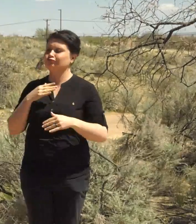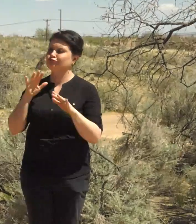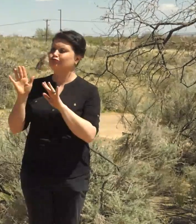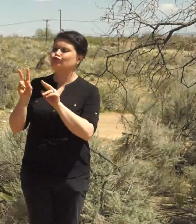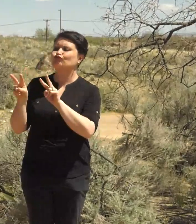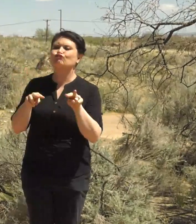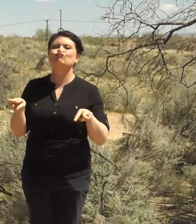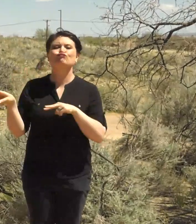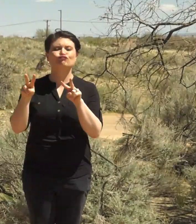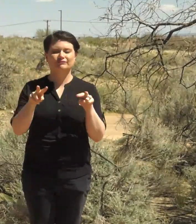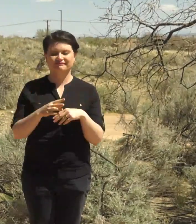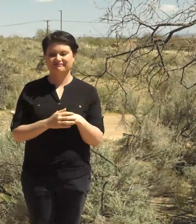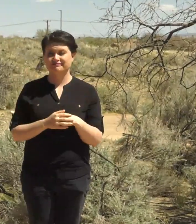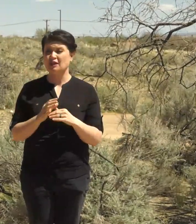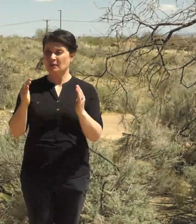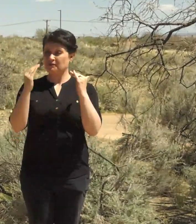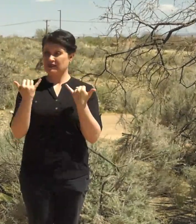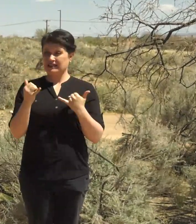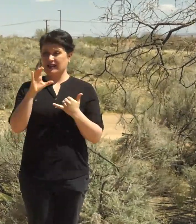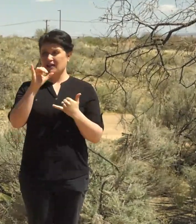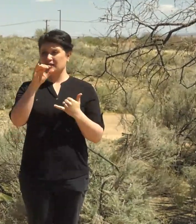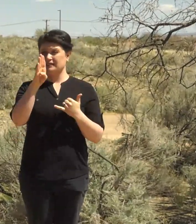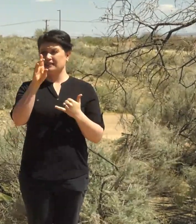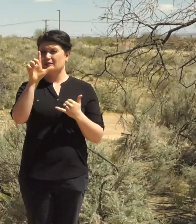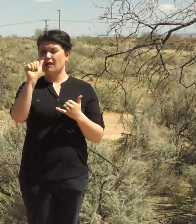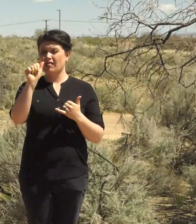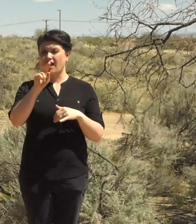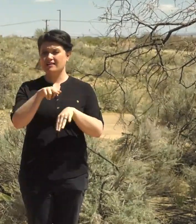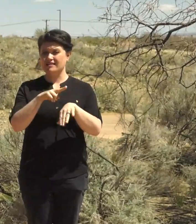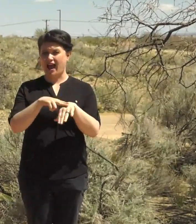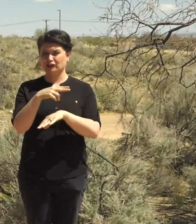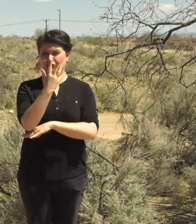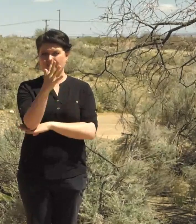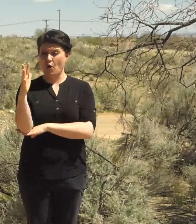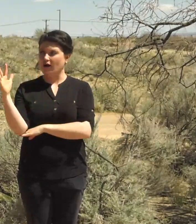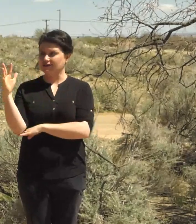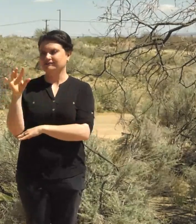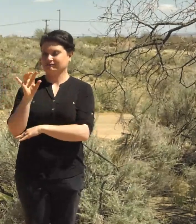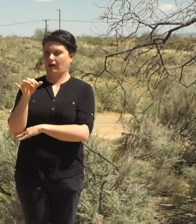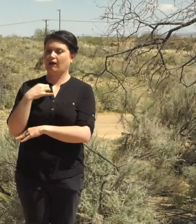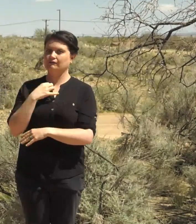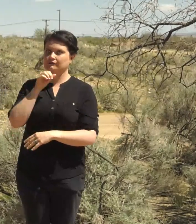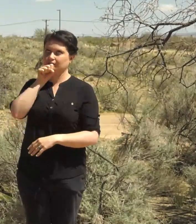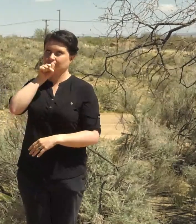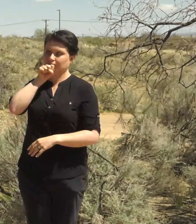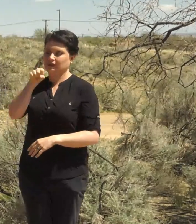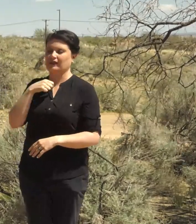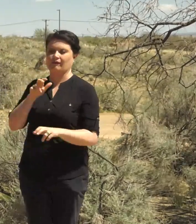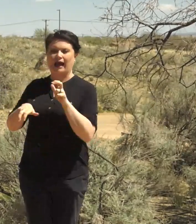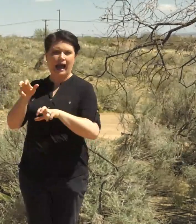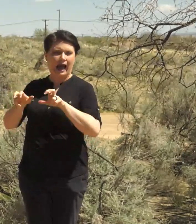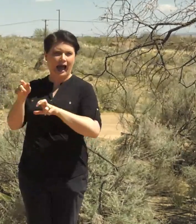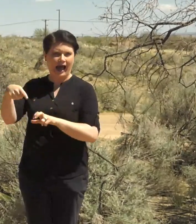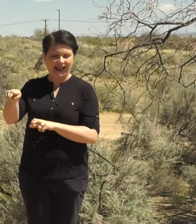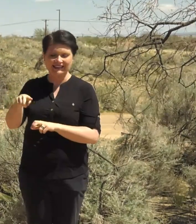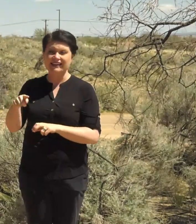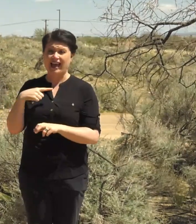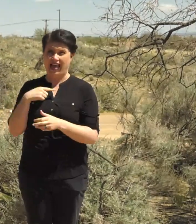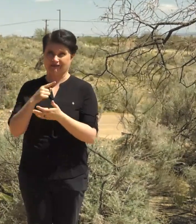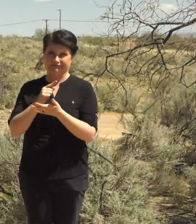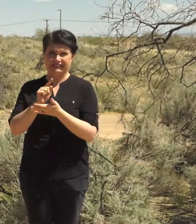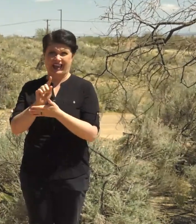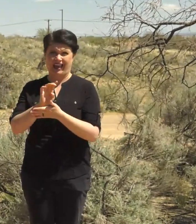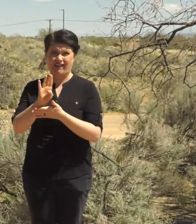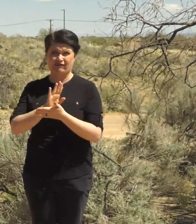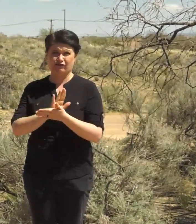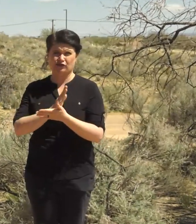much. Next up from Cibola National Forest, another area I spend a lot of time on. I've been going out for hikes every weekend since